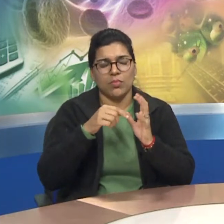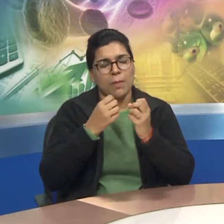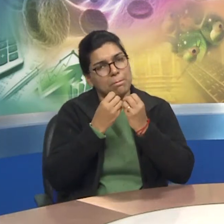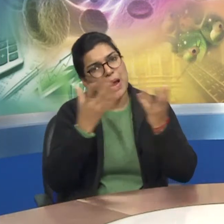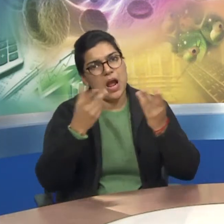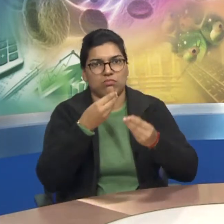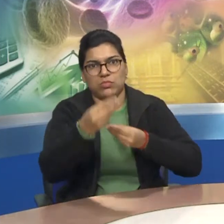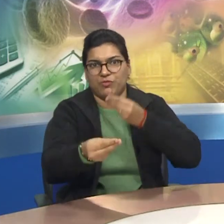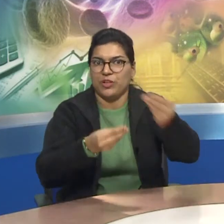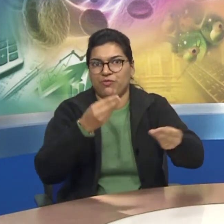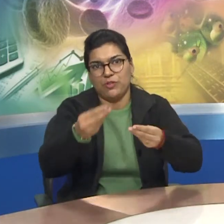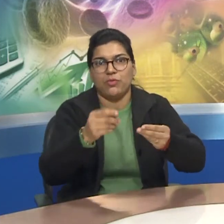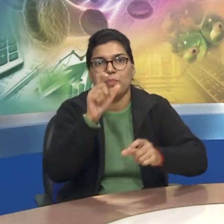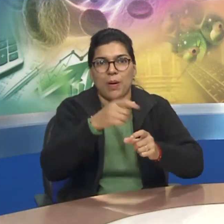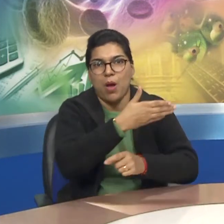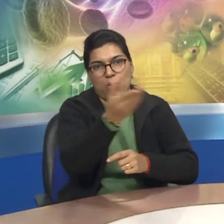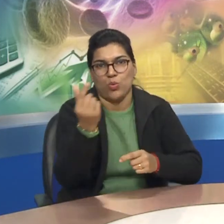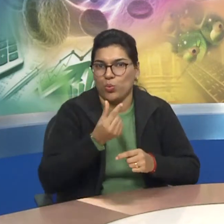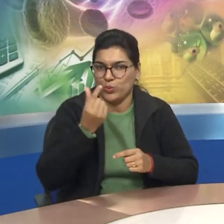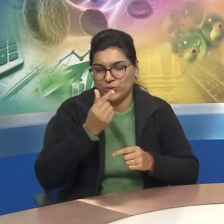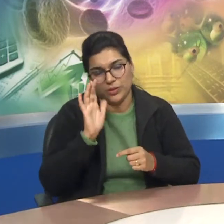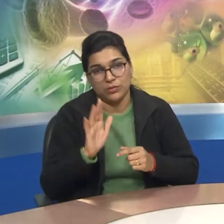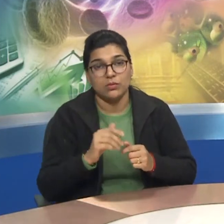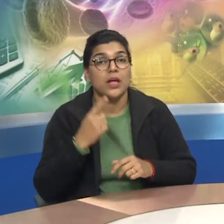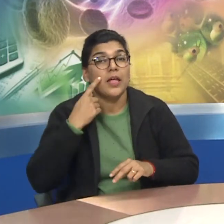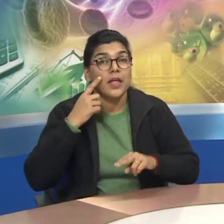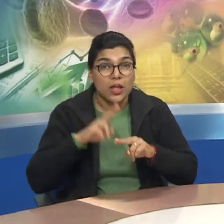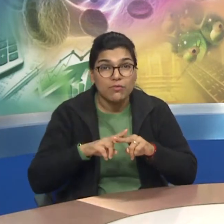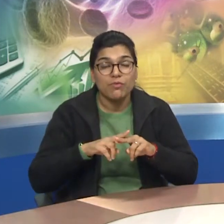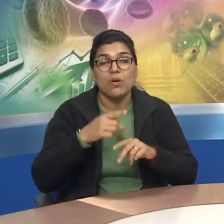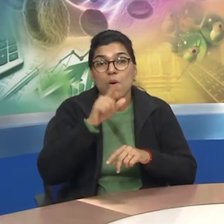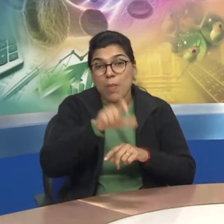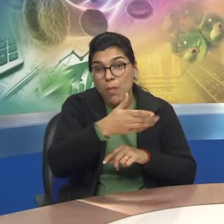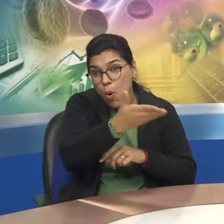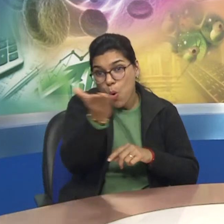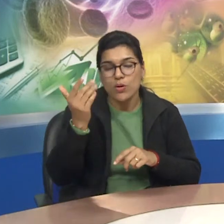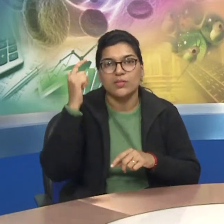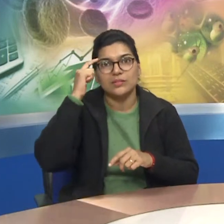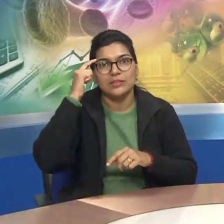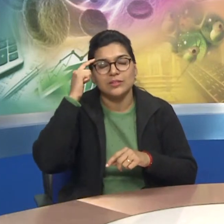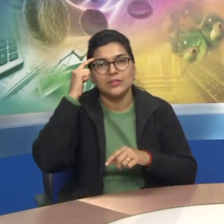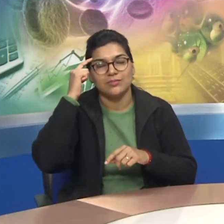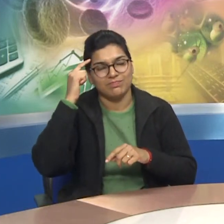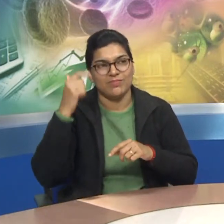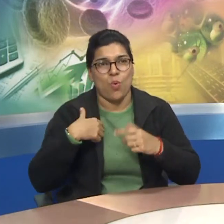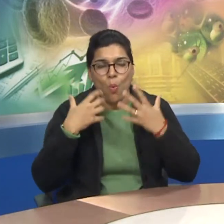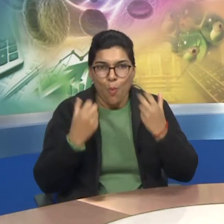The earth and its atmosphere give us all these things.